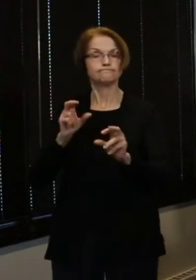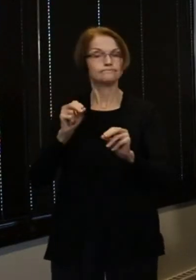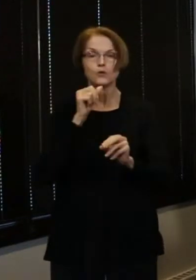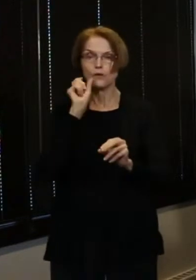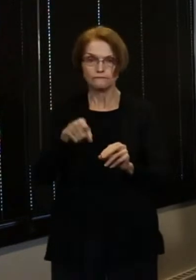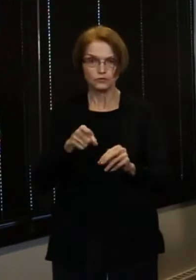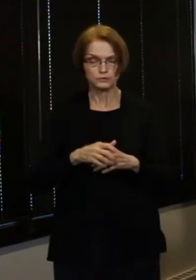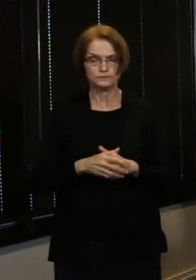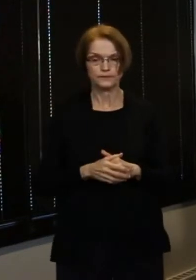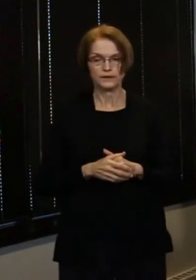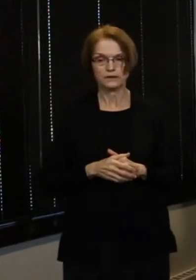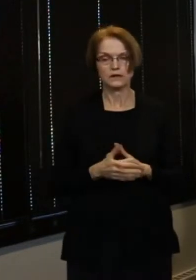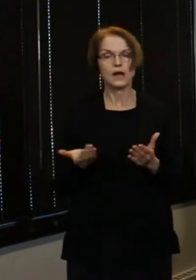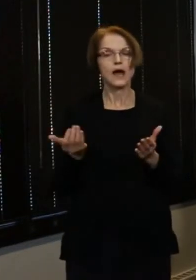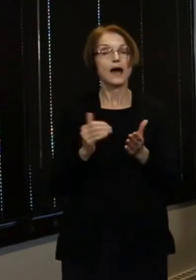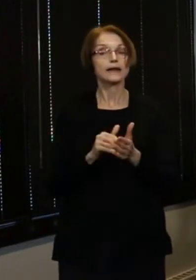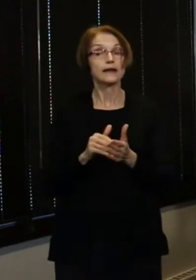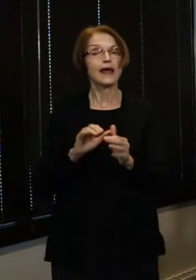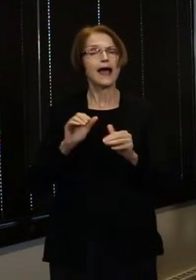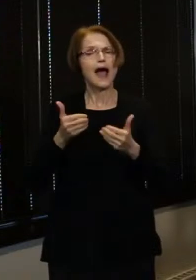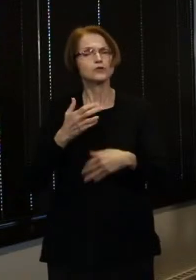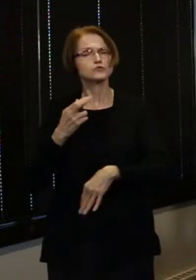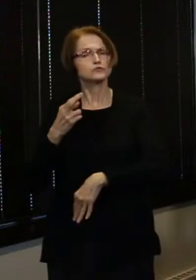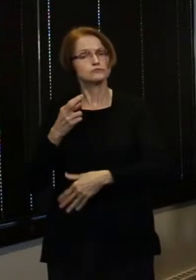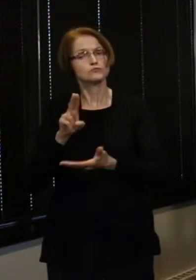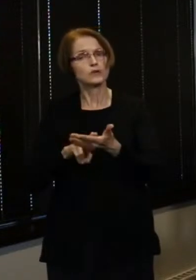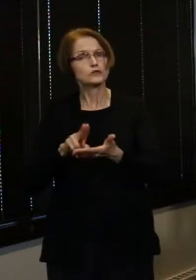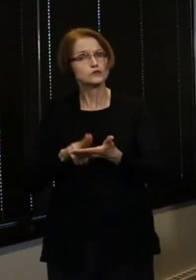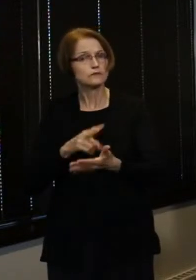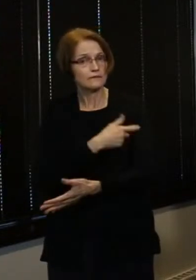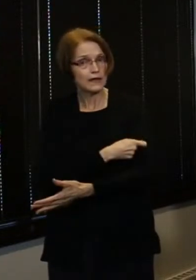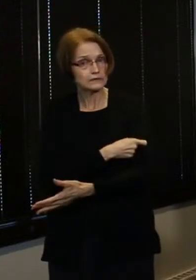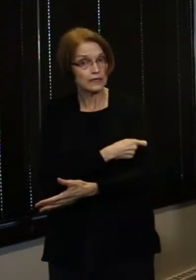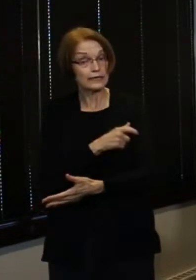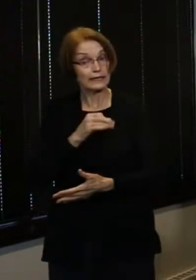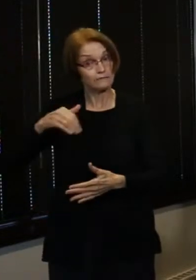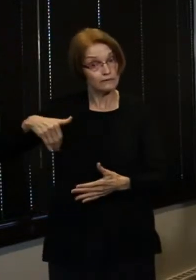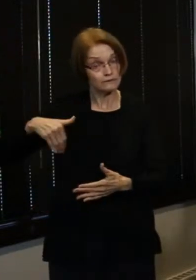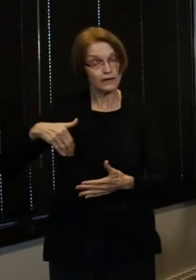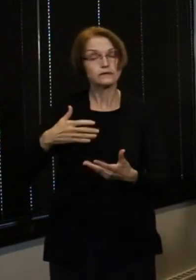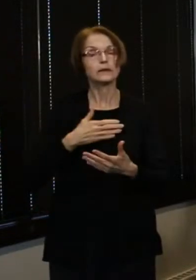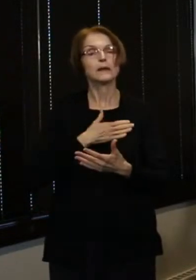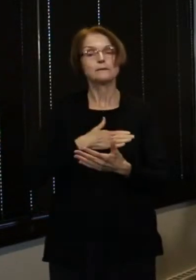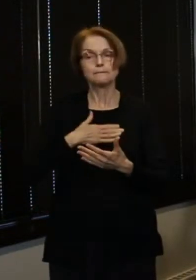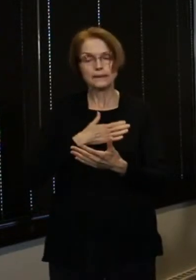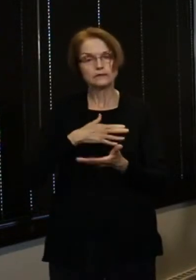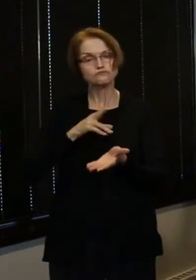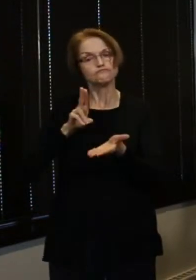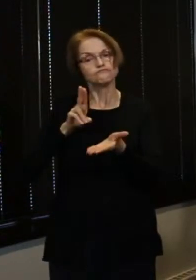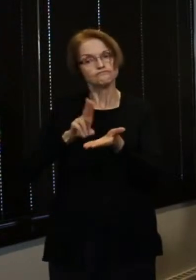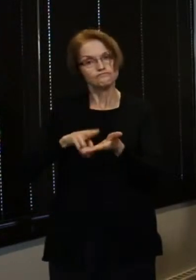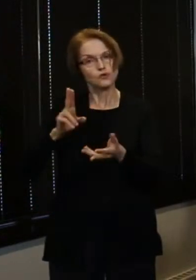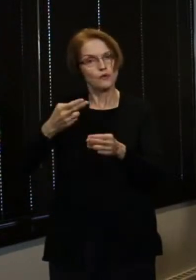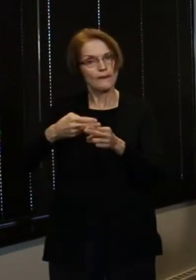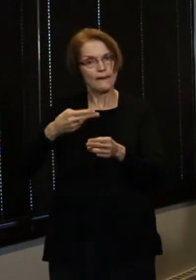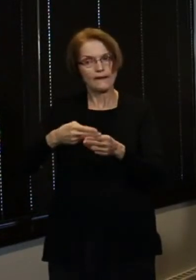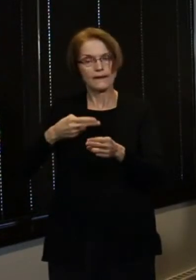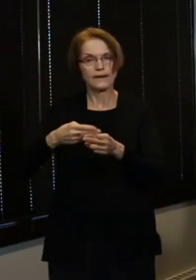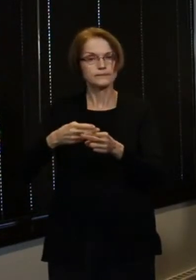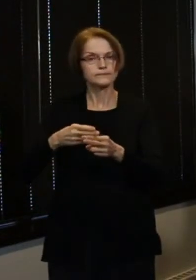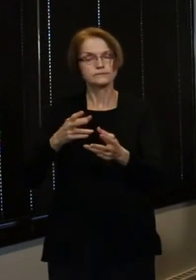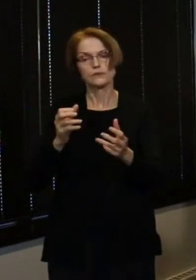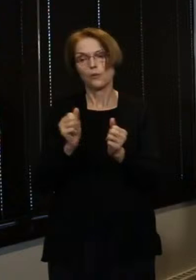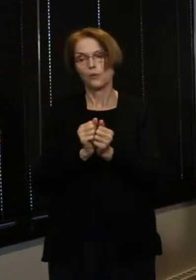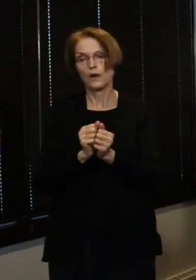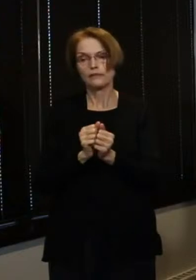Again, registering for vaccine. If you haven't already, we ask that you pre-register for vaccine with either a health system